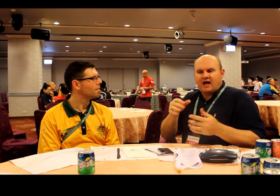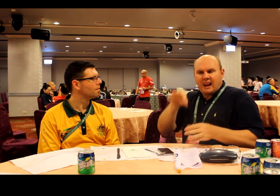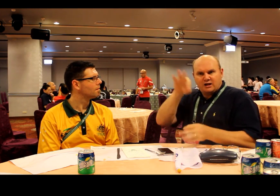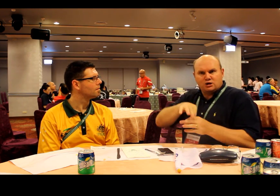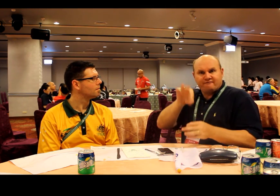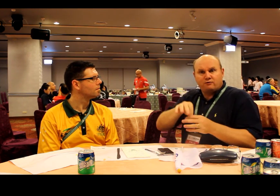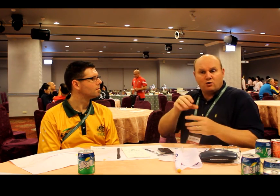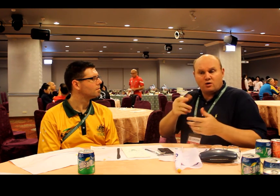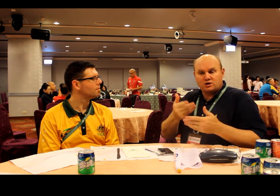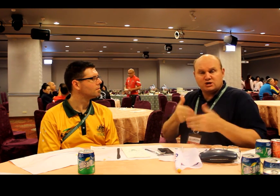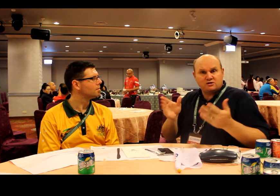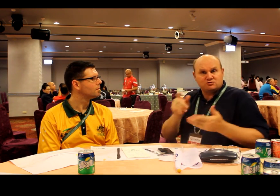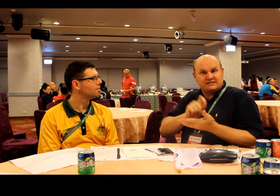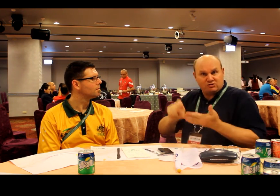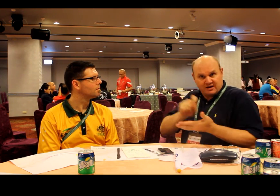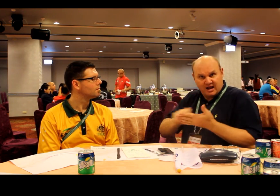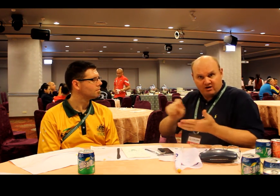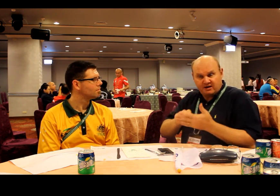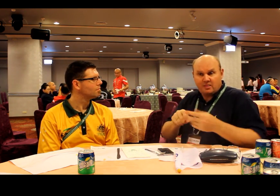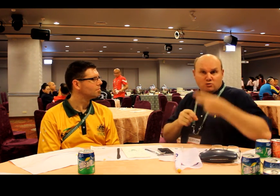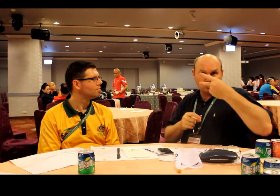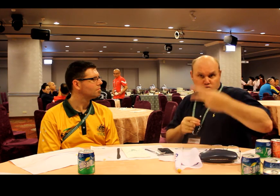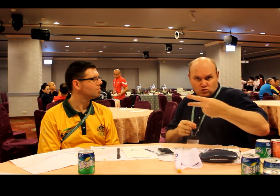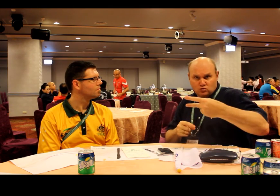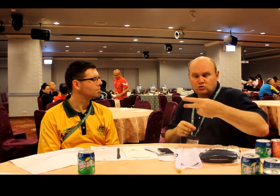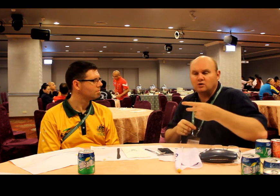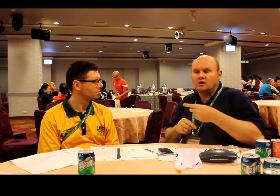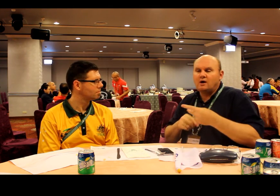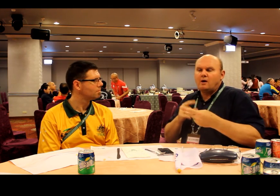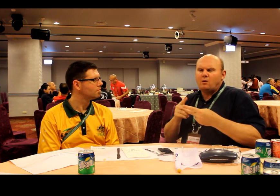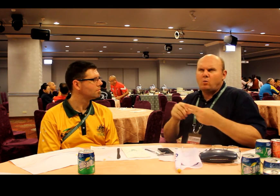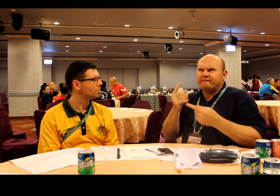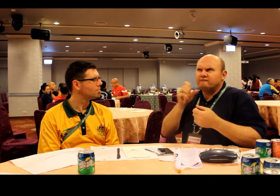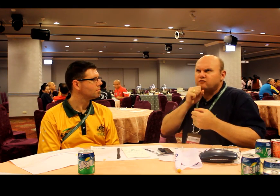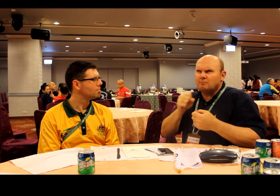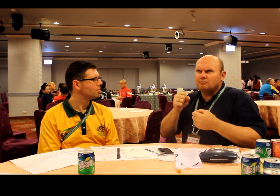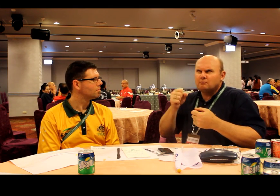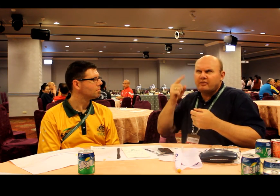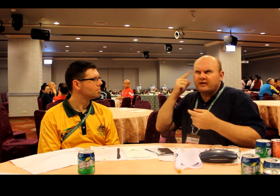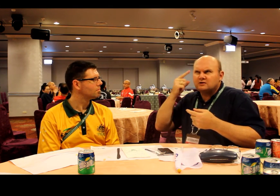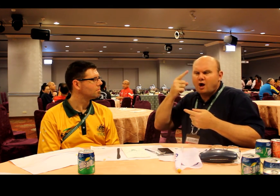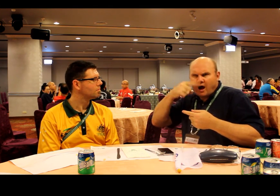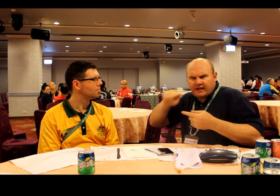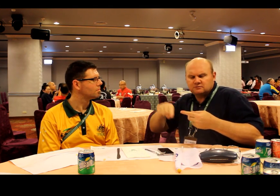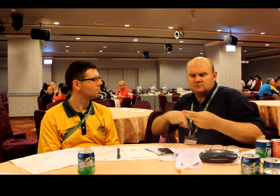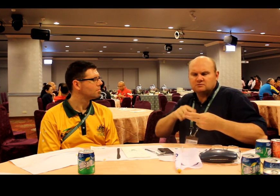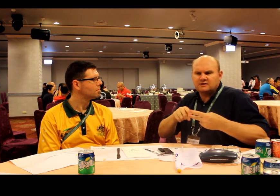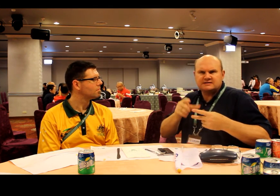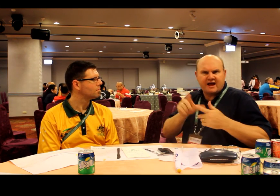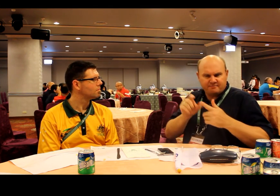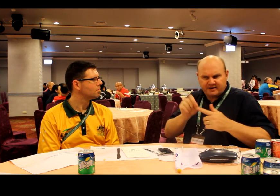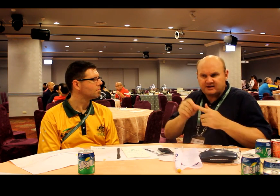Pleasant to deal with. And then we had the elections for the General Secretariat. There were two nominees, I think one from Thailand